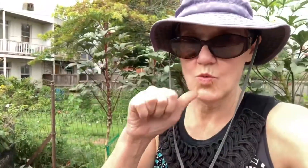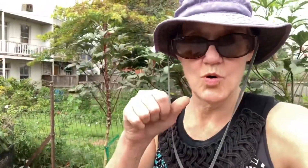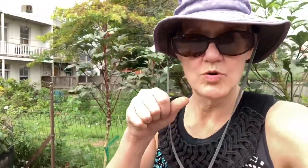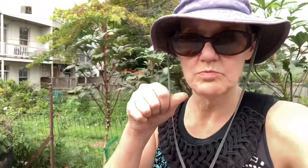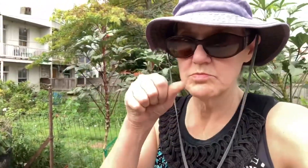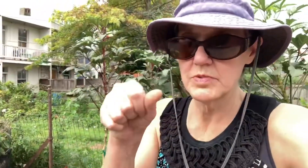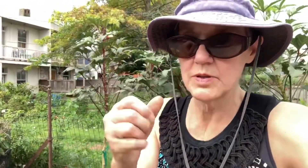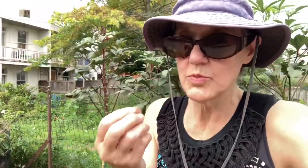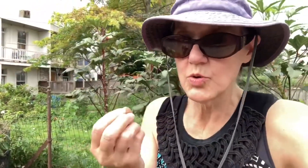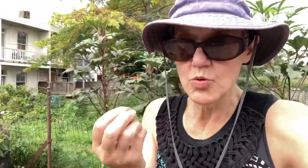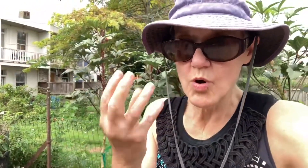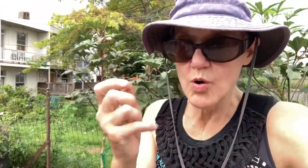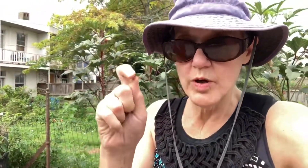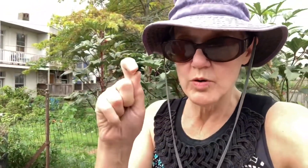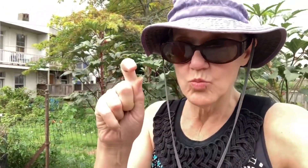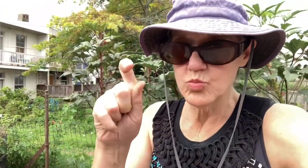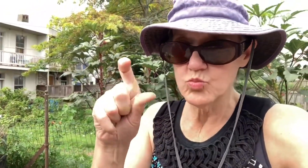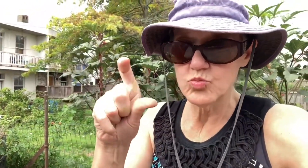Now the peppers are not going to continue to grow,